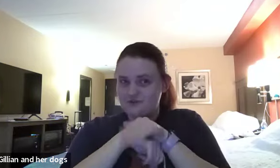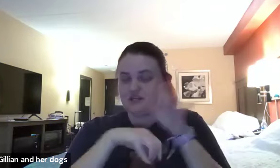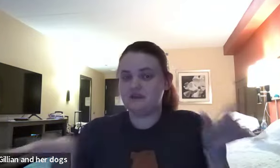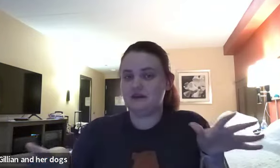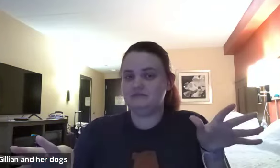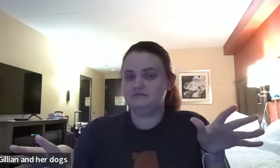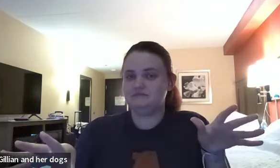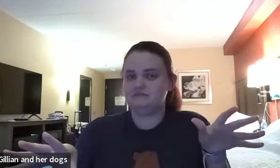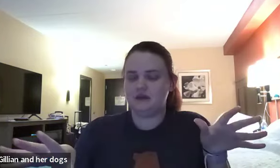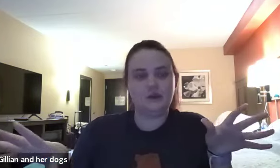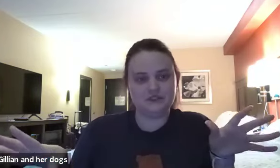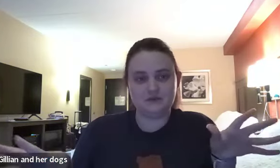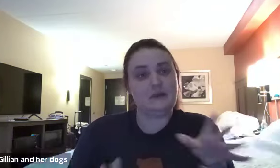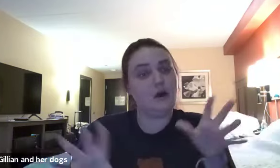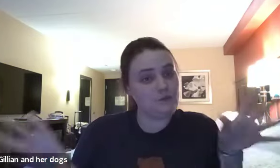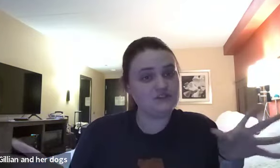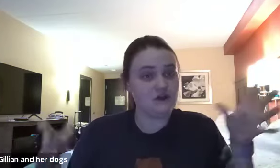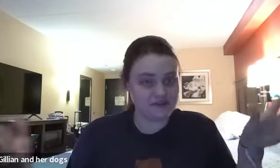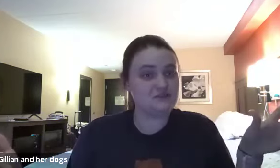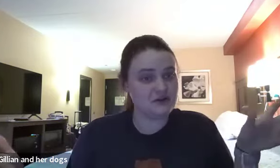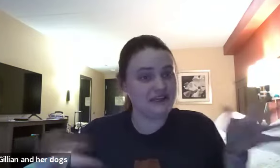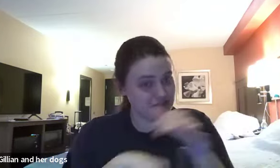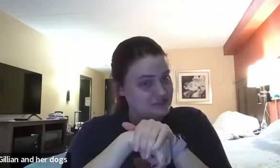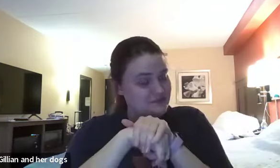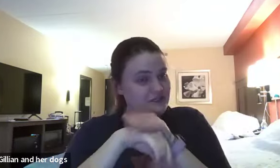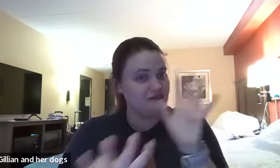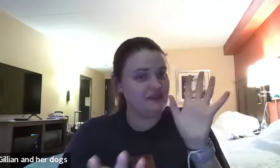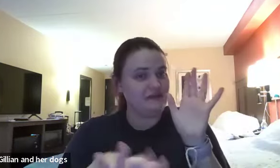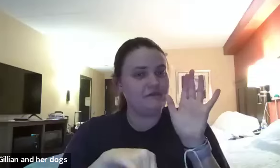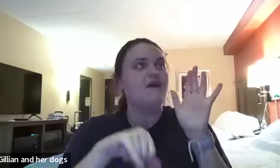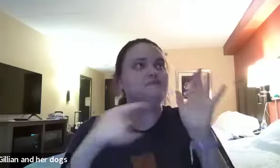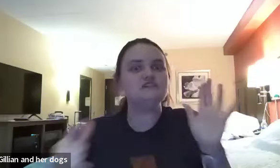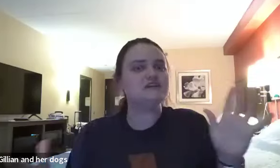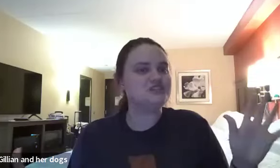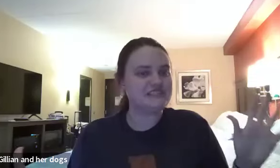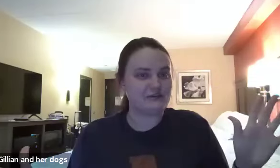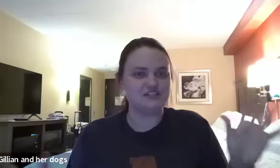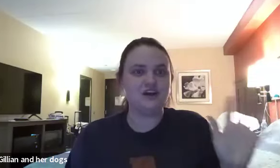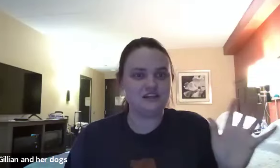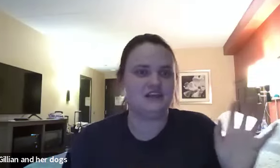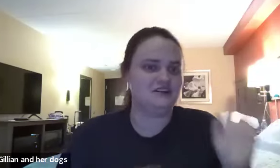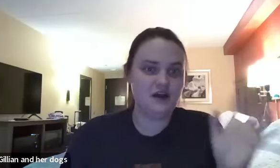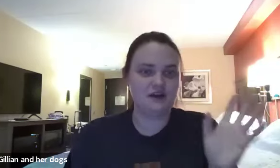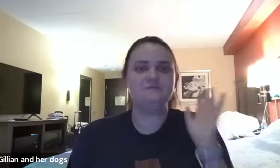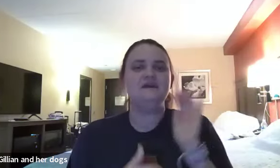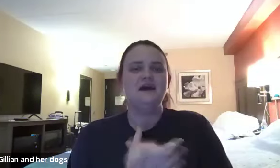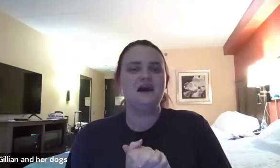which I know I'm assuming, but almost all of us are all English speak. Our first language is English. Gosh, I cannot talk.